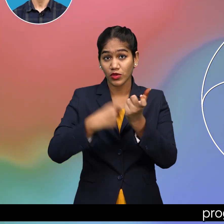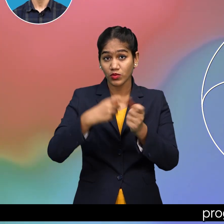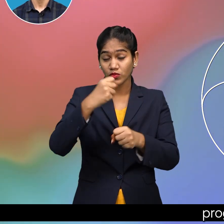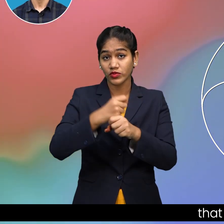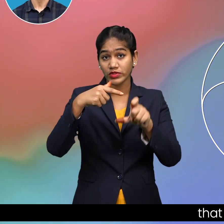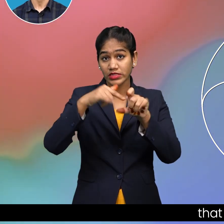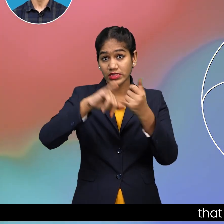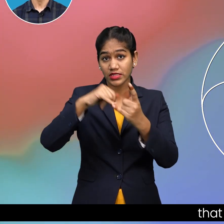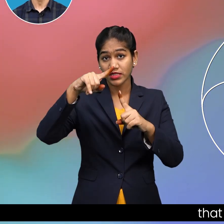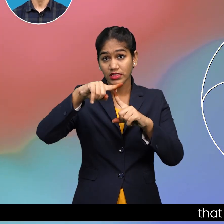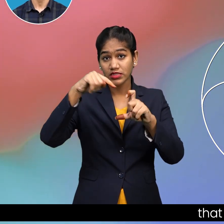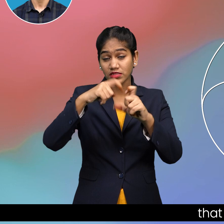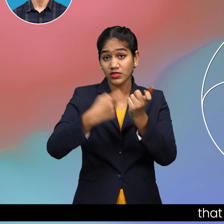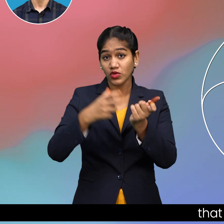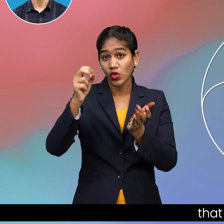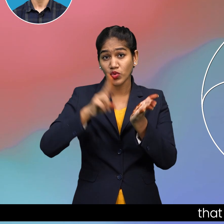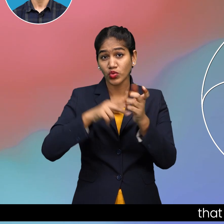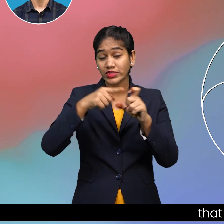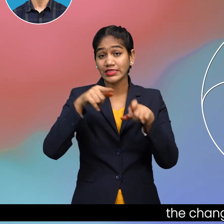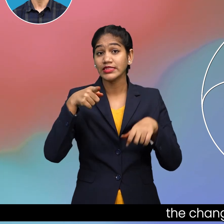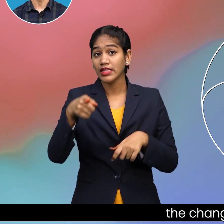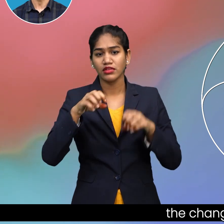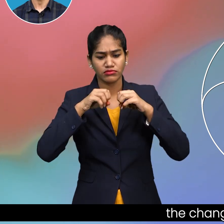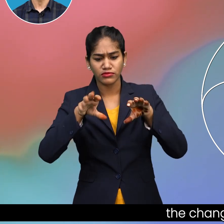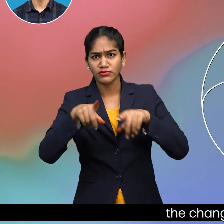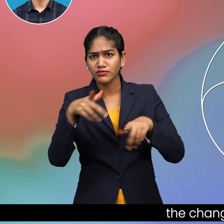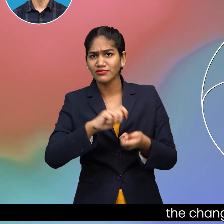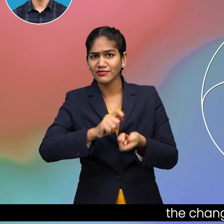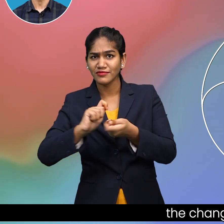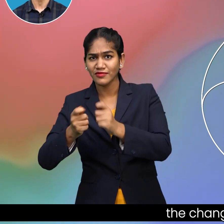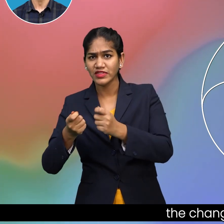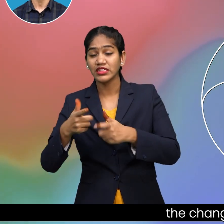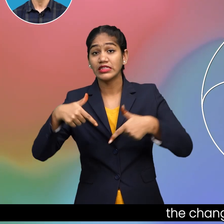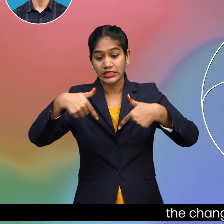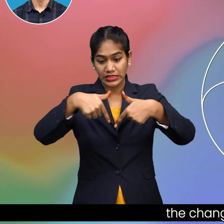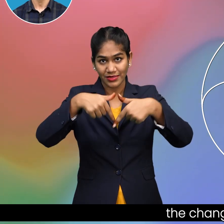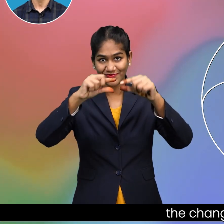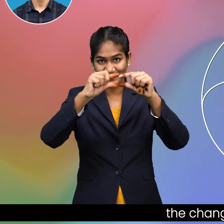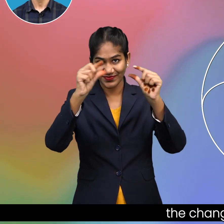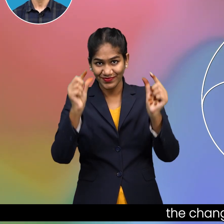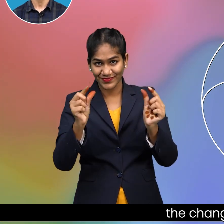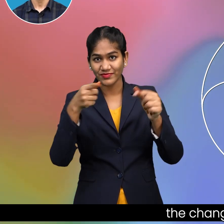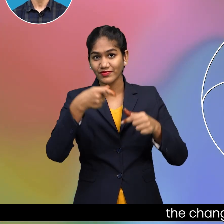progesterone that stimulates the changes in the uterus